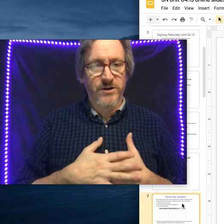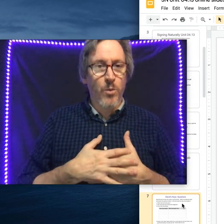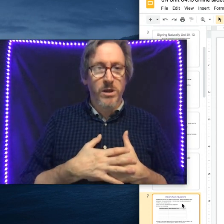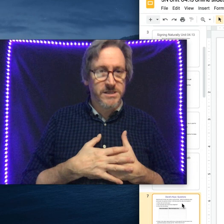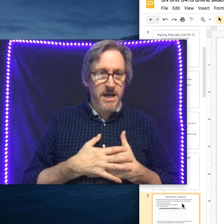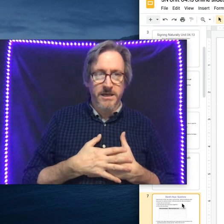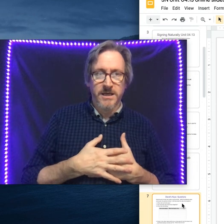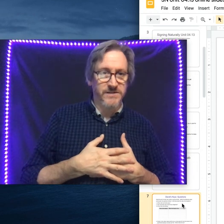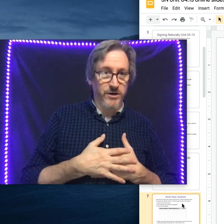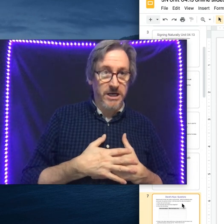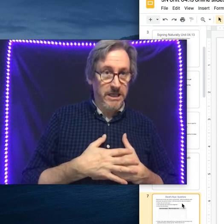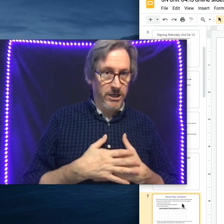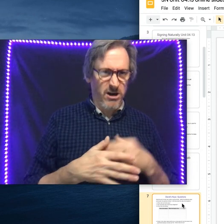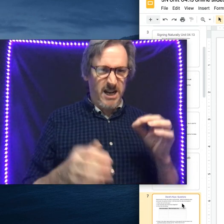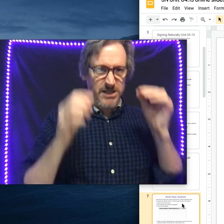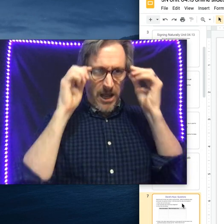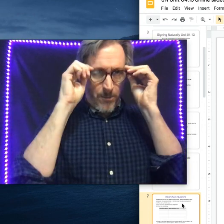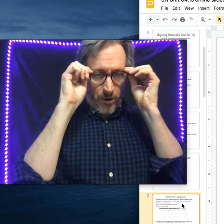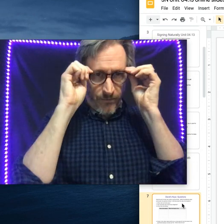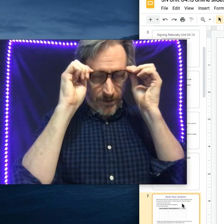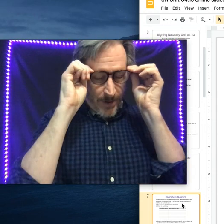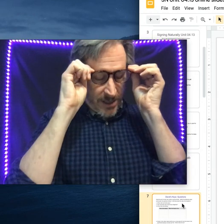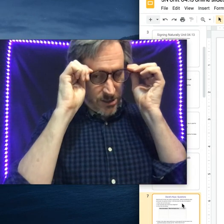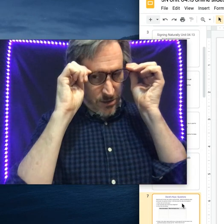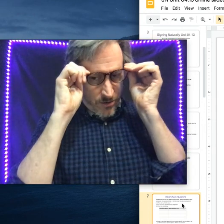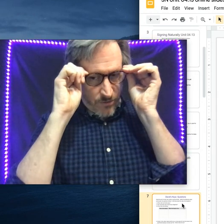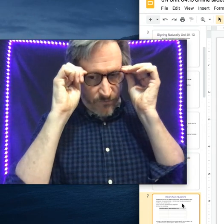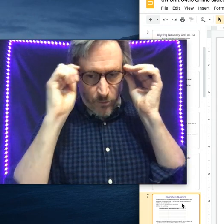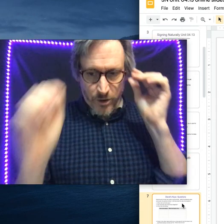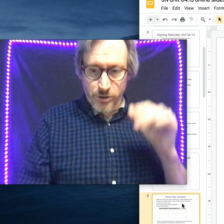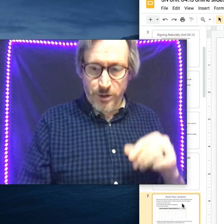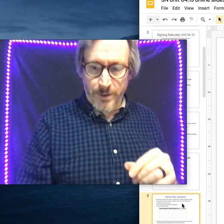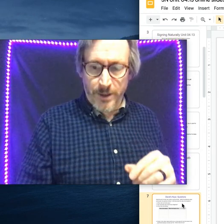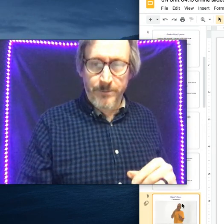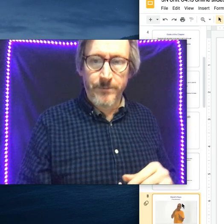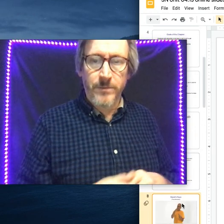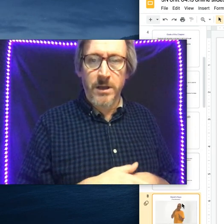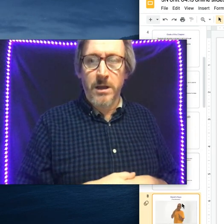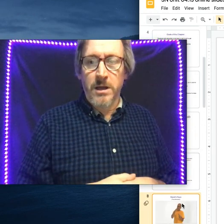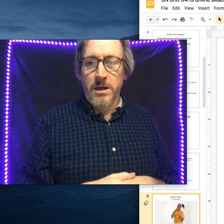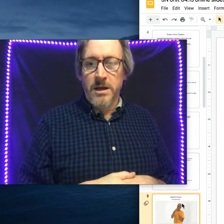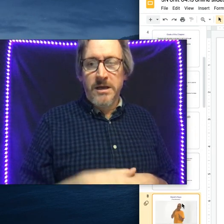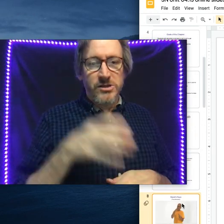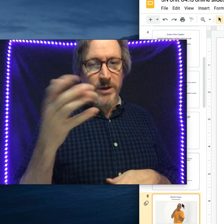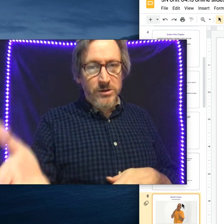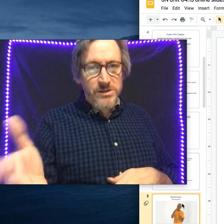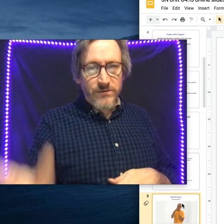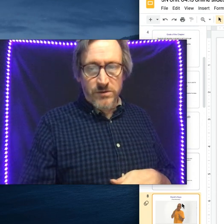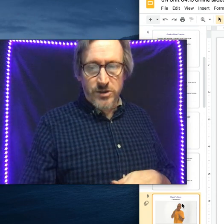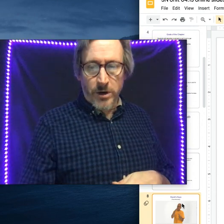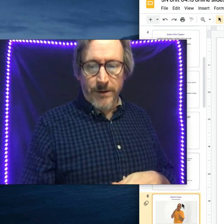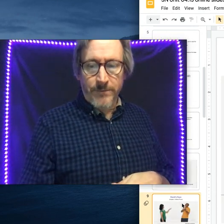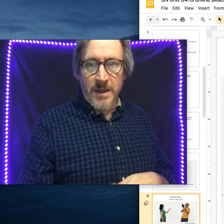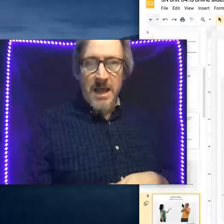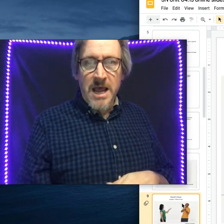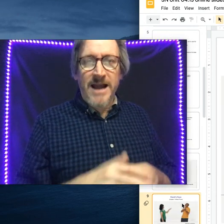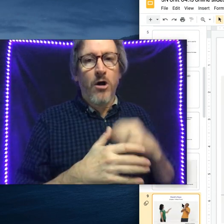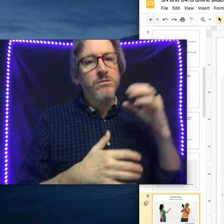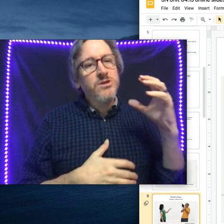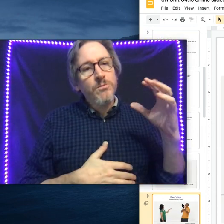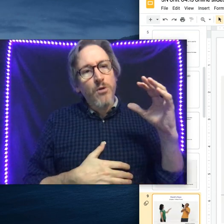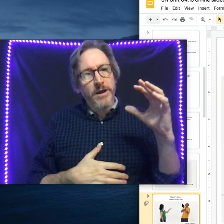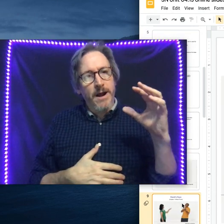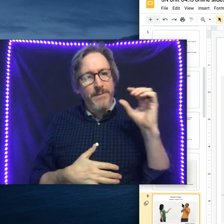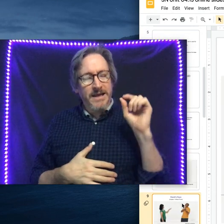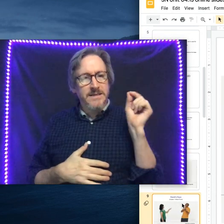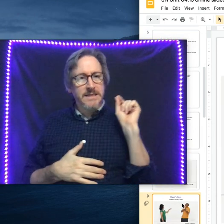It's very well signed. It's very clear, and it's at a perfect pace for where you should be. So here's the full story. I